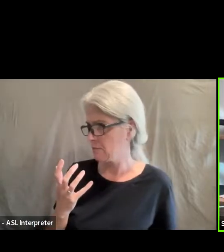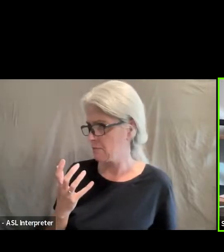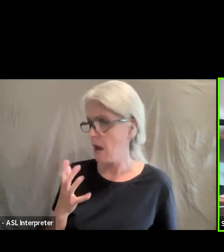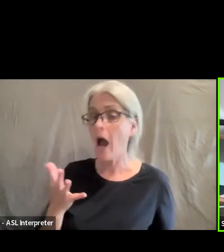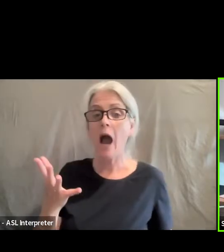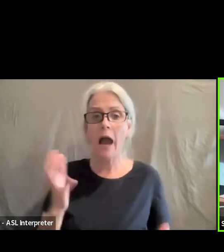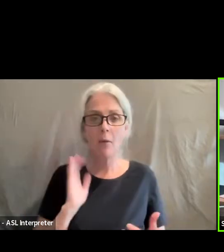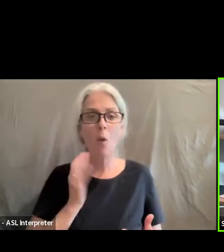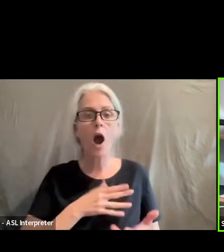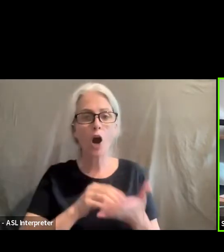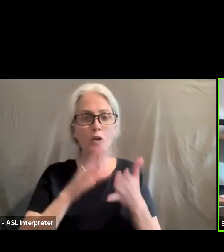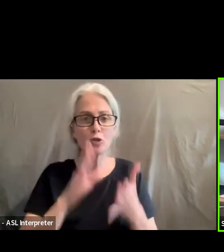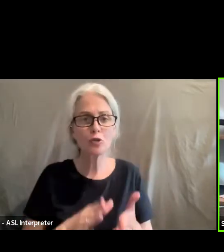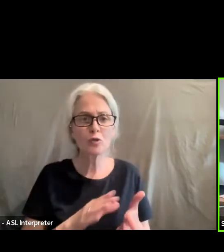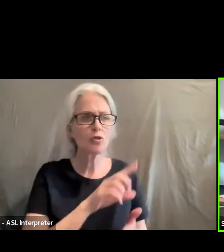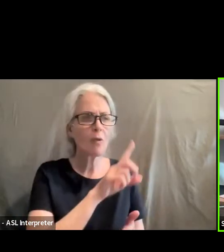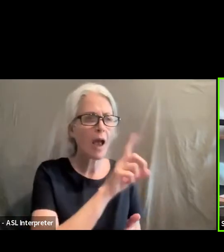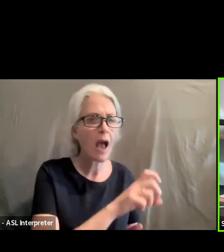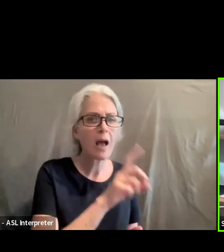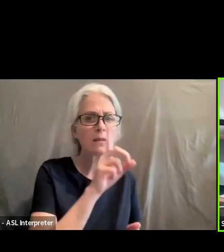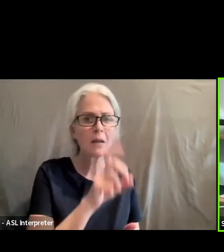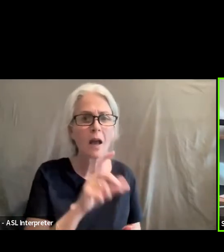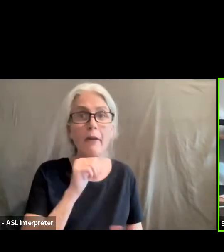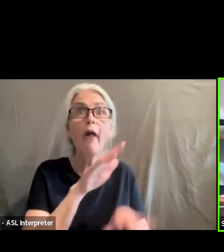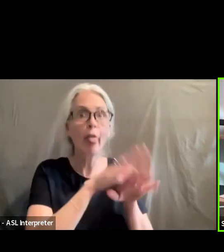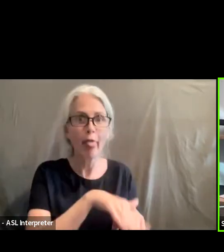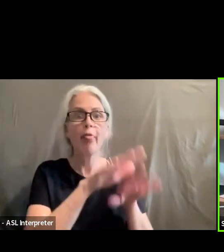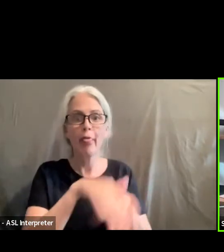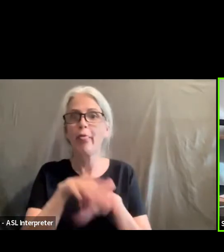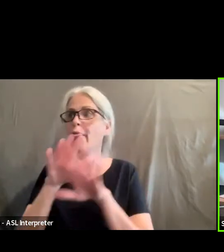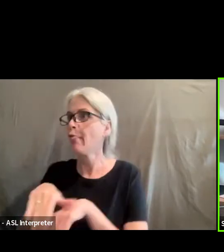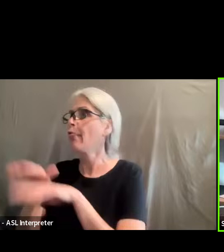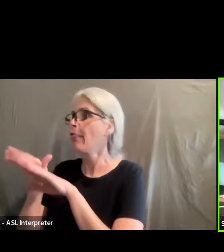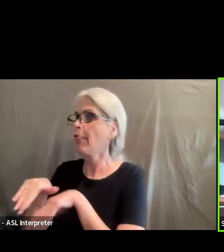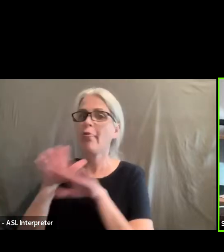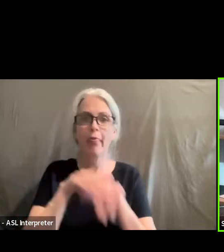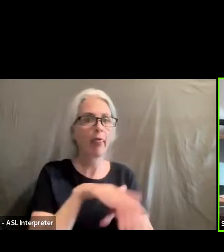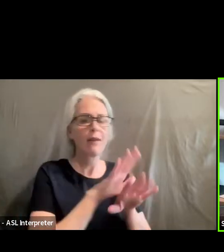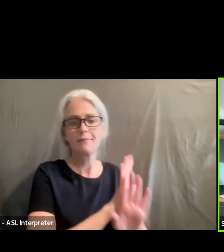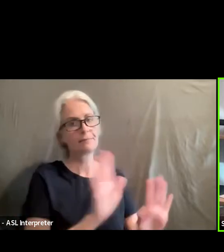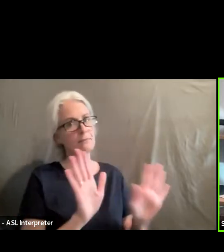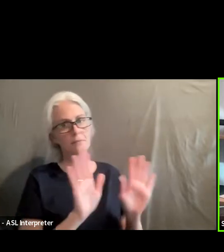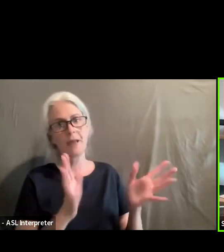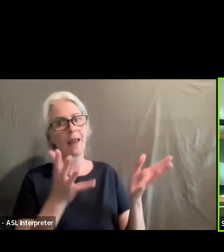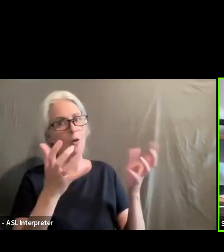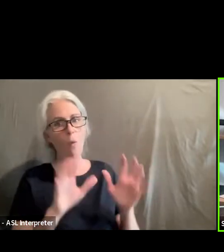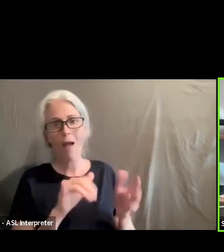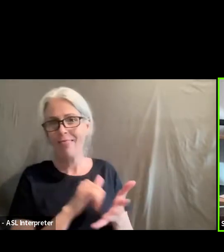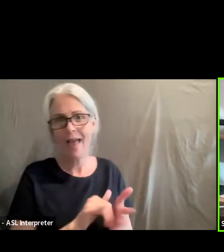questions rather than just hook, line, and sinker, hook, line, and sinker, hook, line, and sinker. I don't want